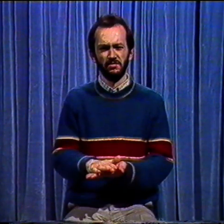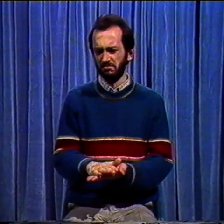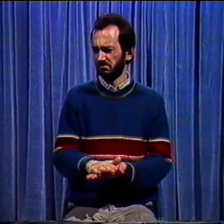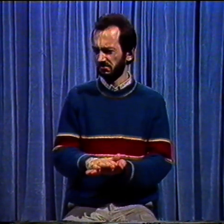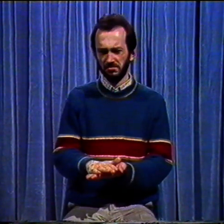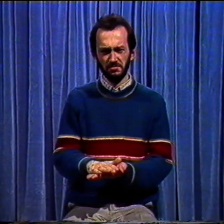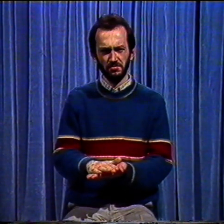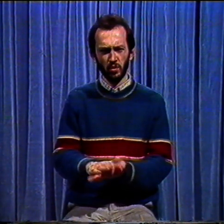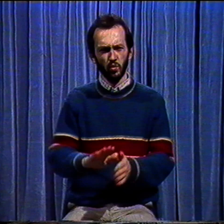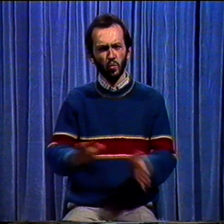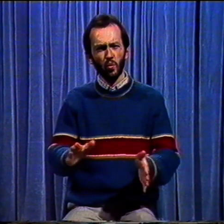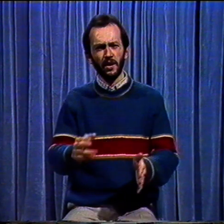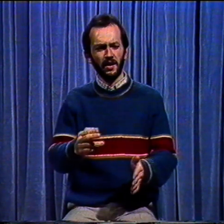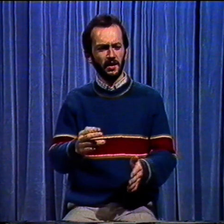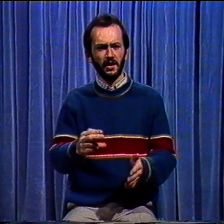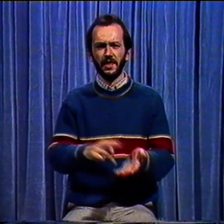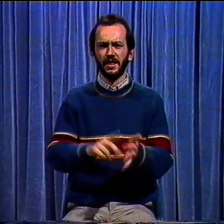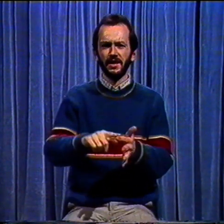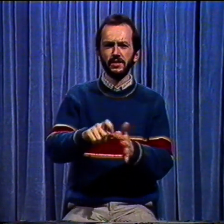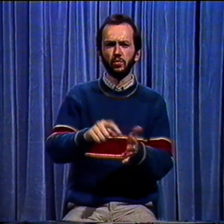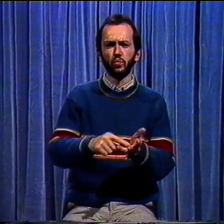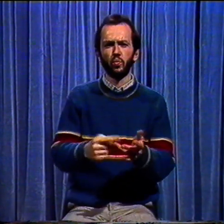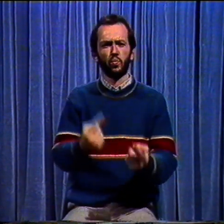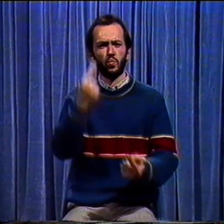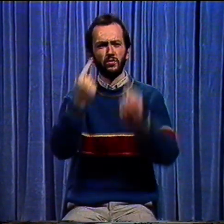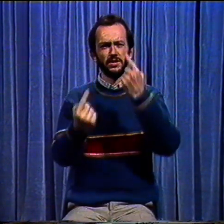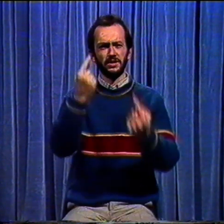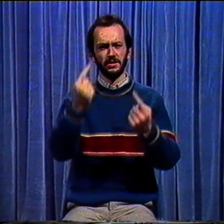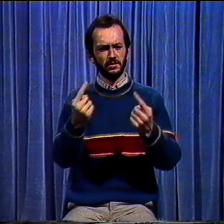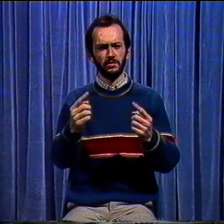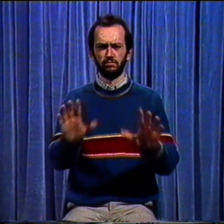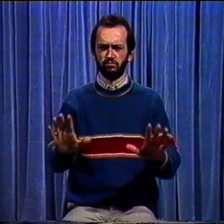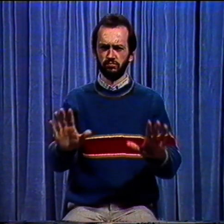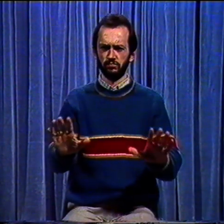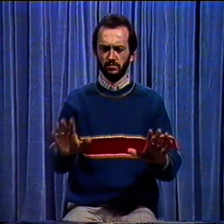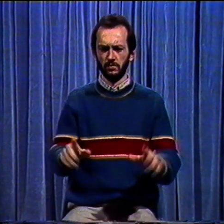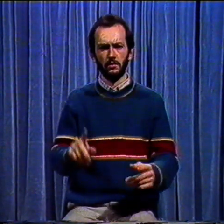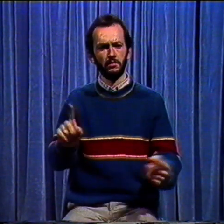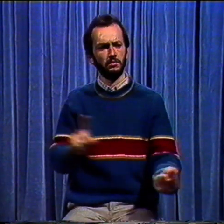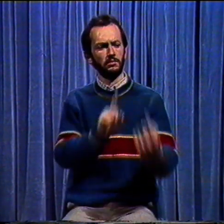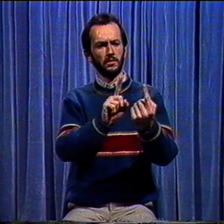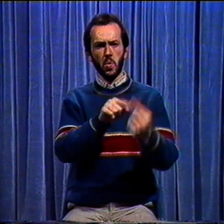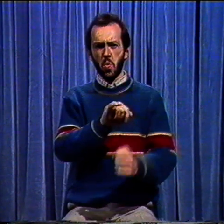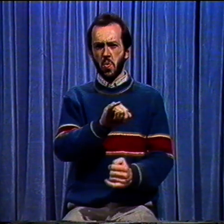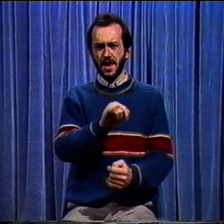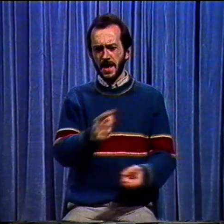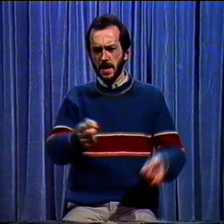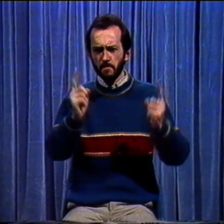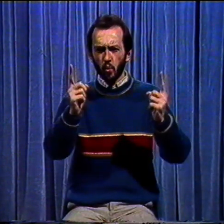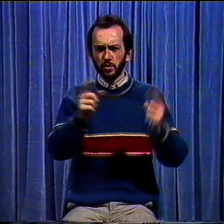This means there's no need to worry. be calm. You're going to meet